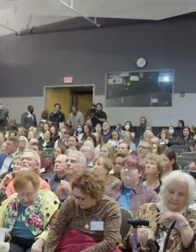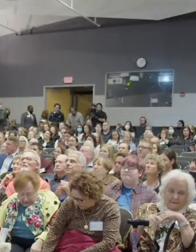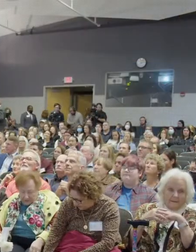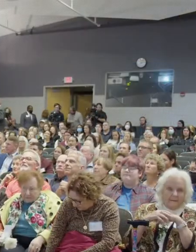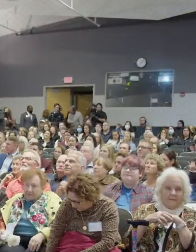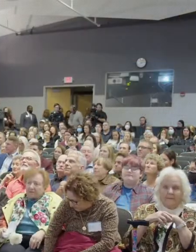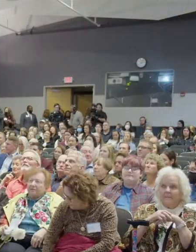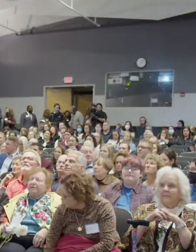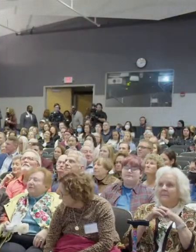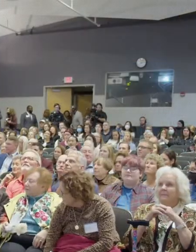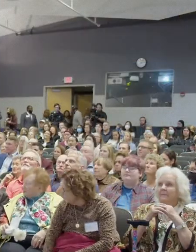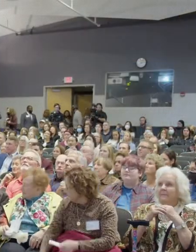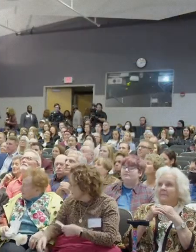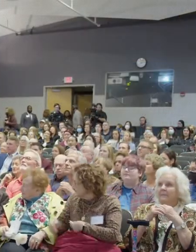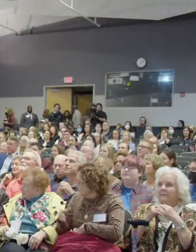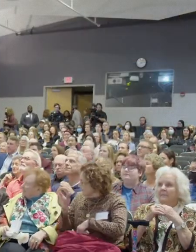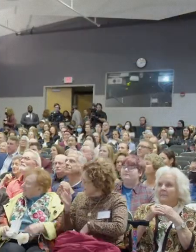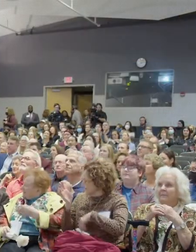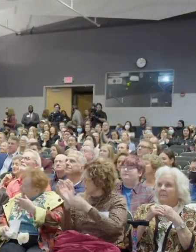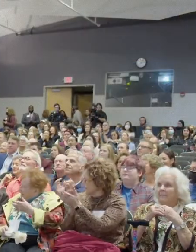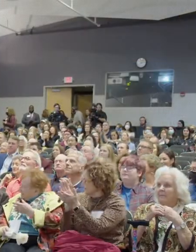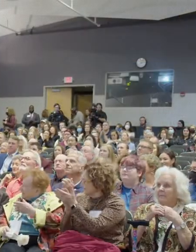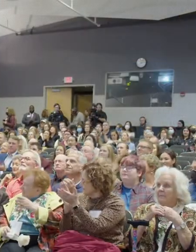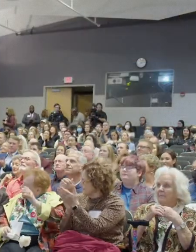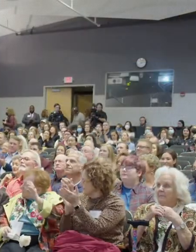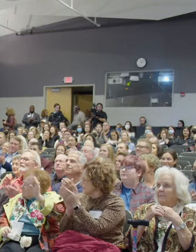Marie Cutler.